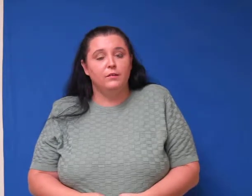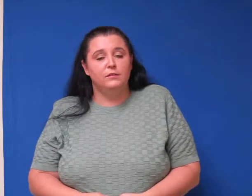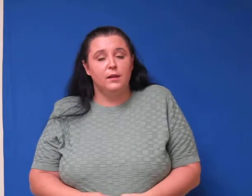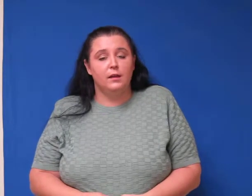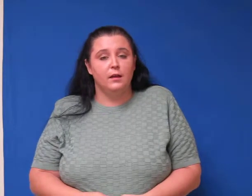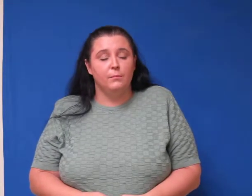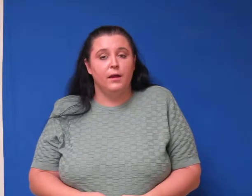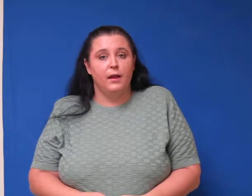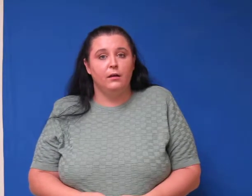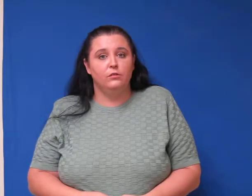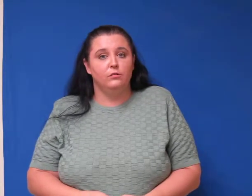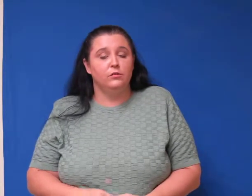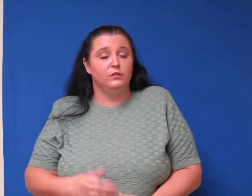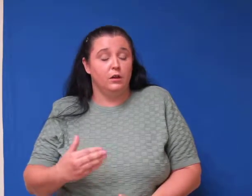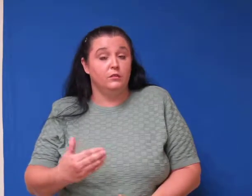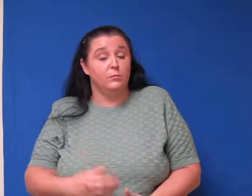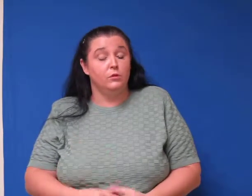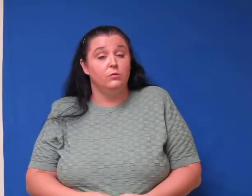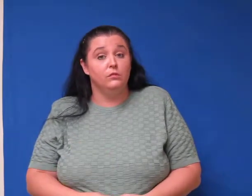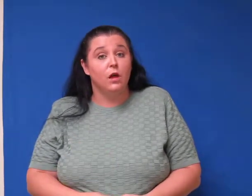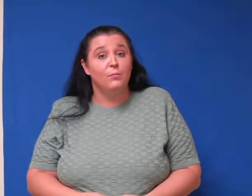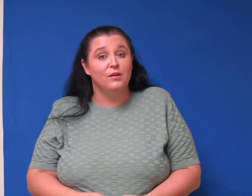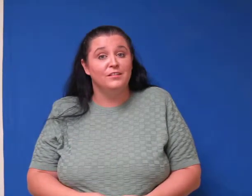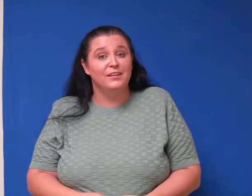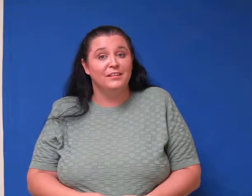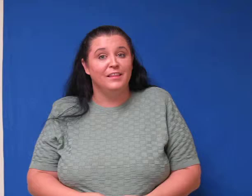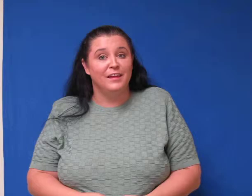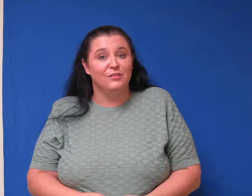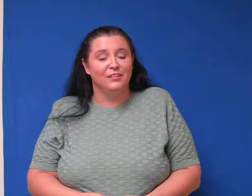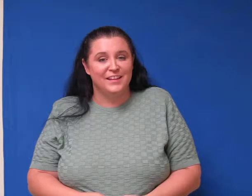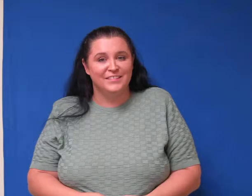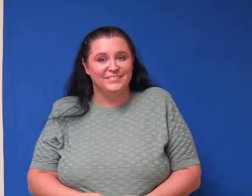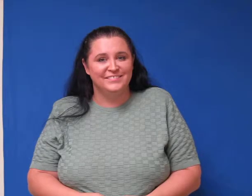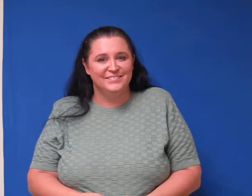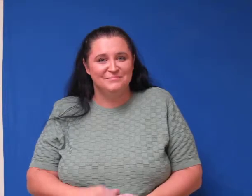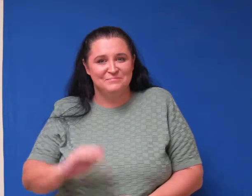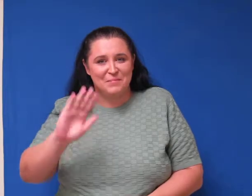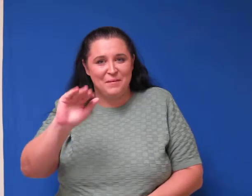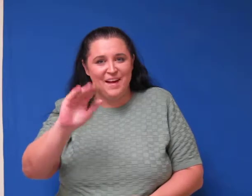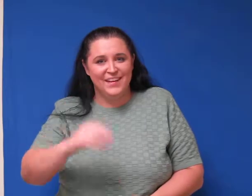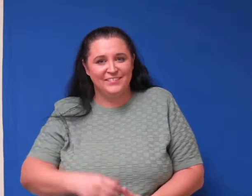setting up how to discuss someone who is not present in a later lesson. Bye-bye.